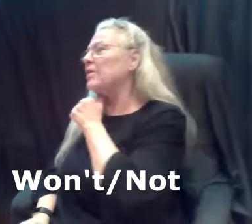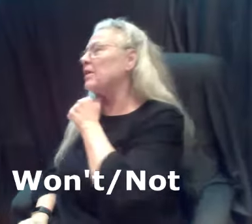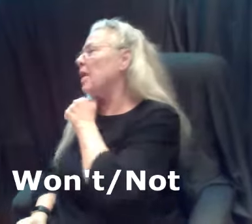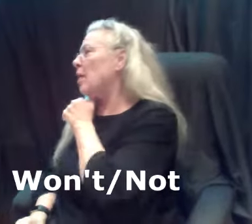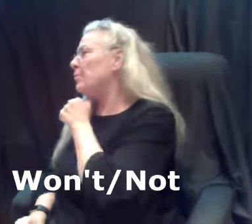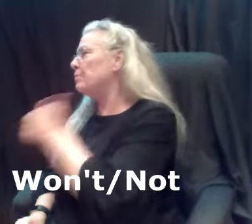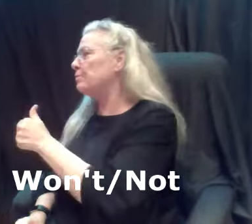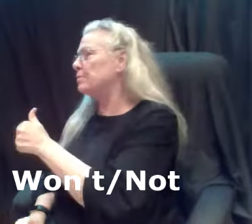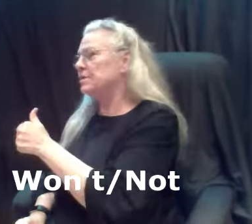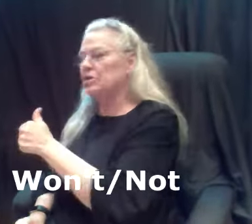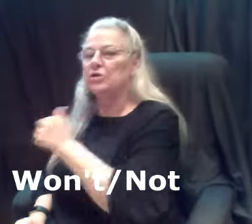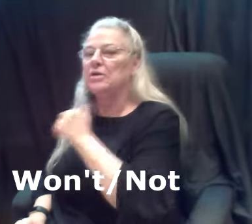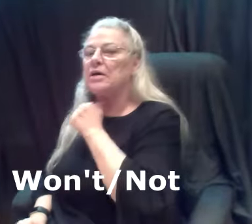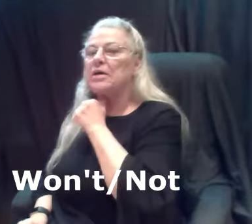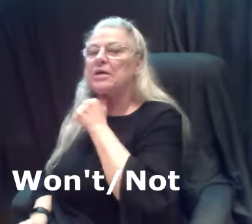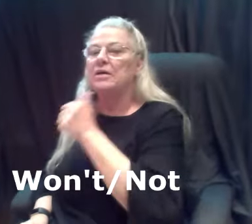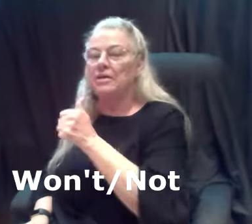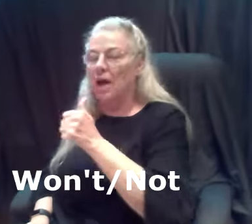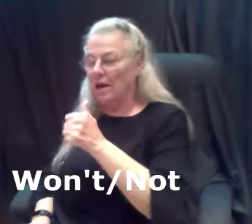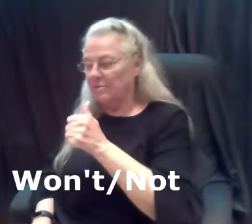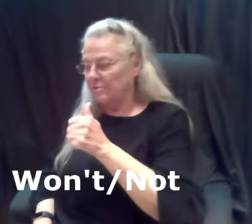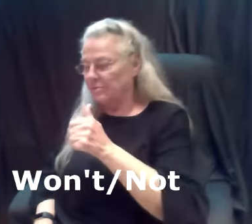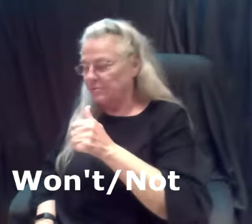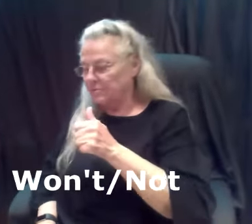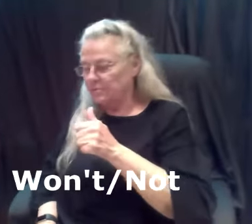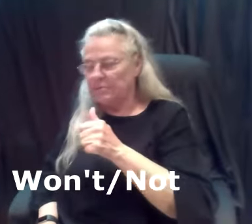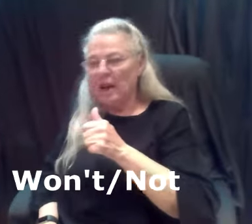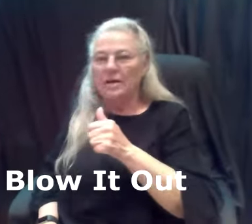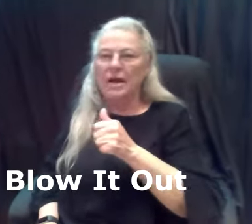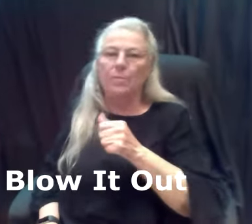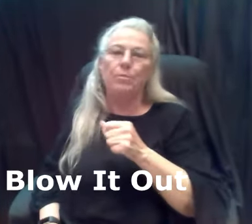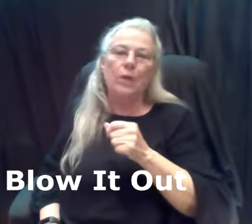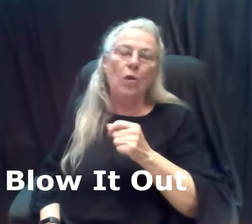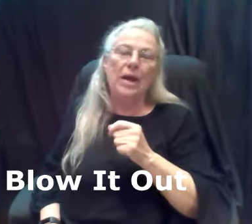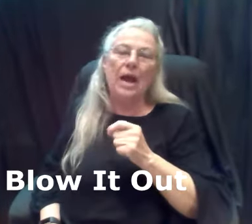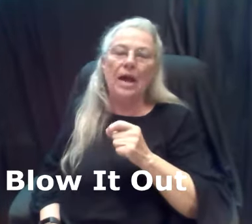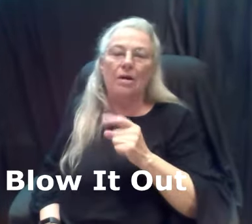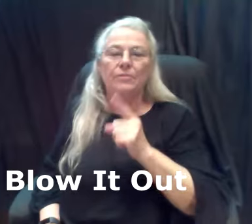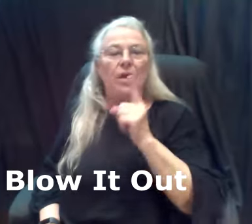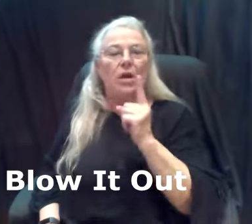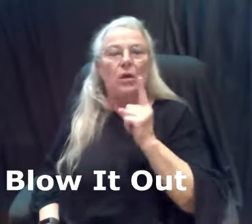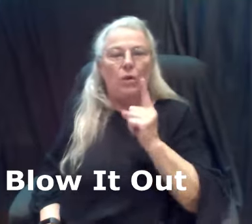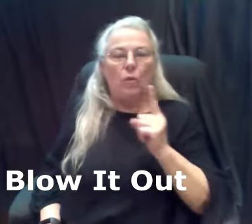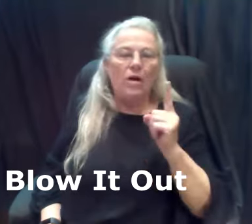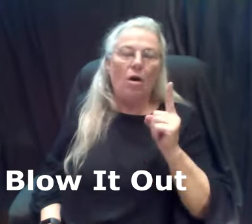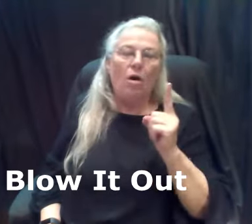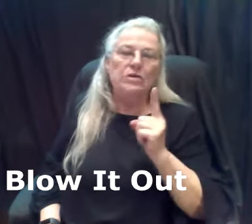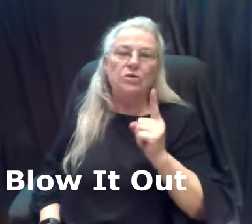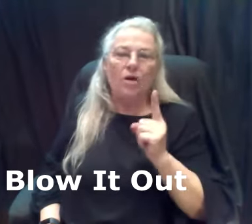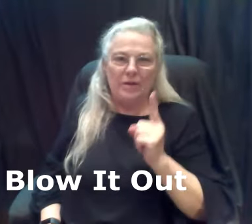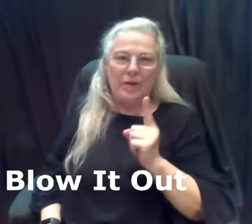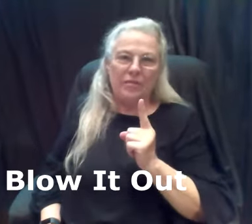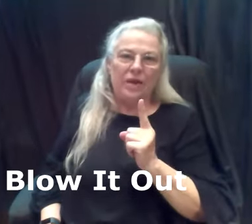not position. Not. Now, blow it out. We always talk about the